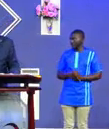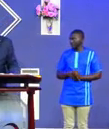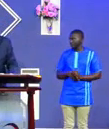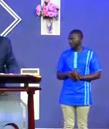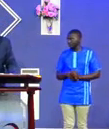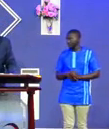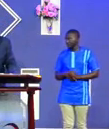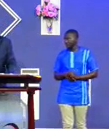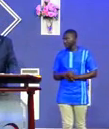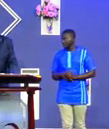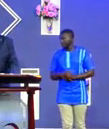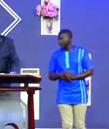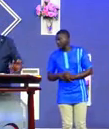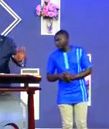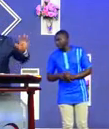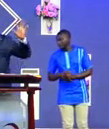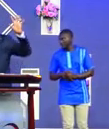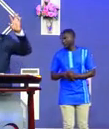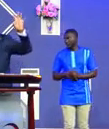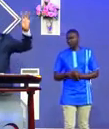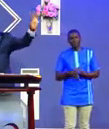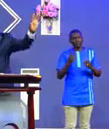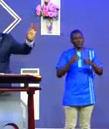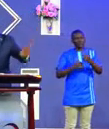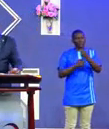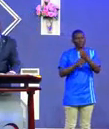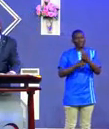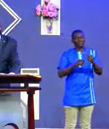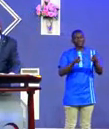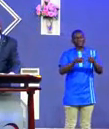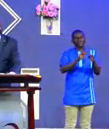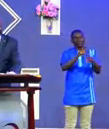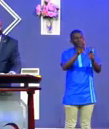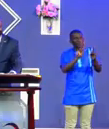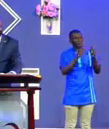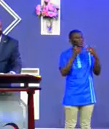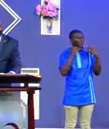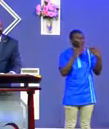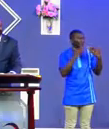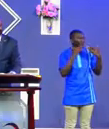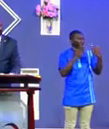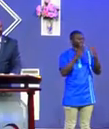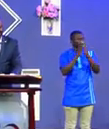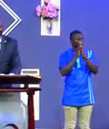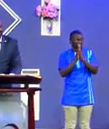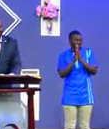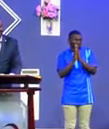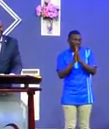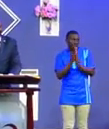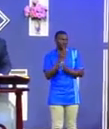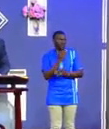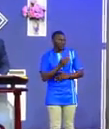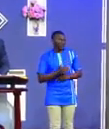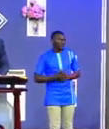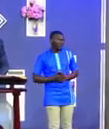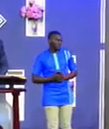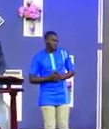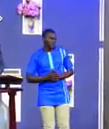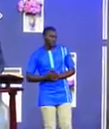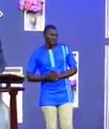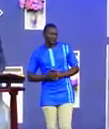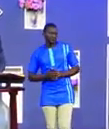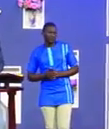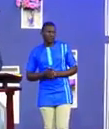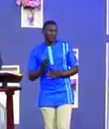ministers. Abayimiridde awamu n'abantu mwenna mwebale kusaba. That have stood together, and also all of you, thank you for praying. Mukama